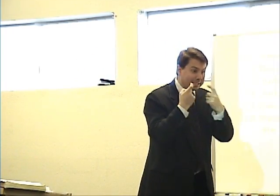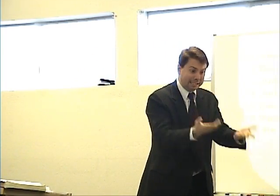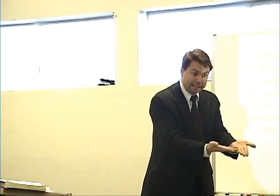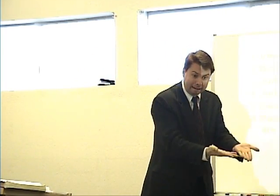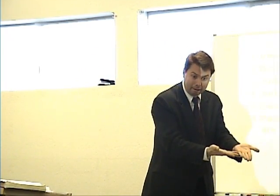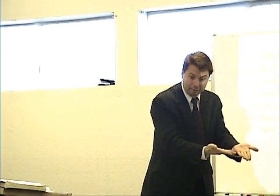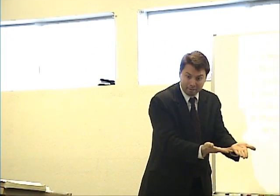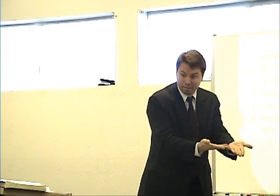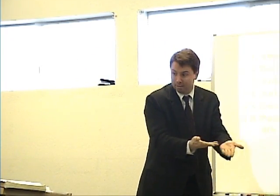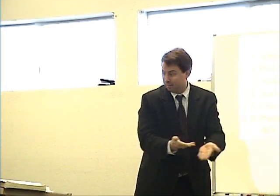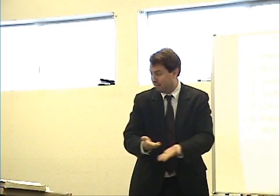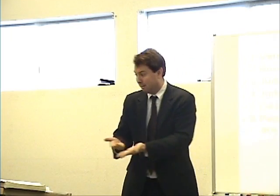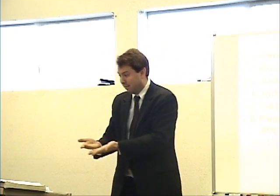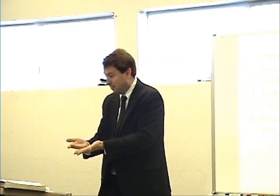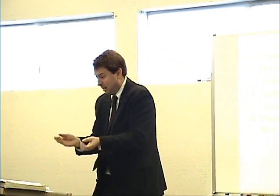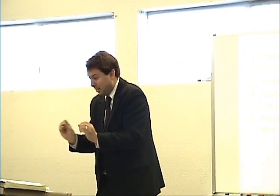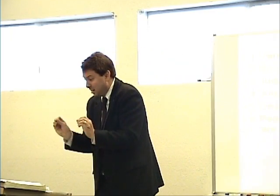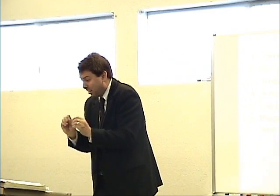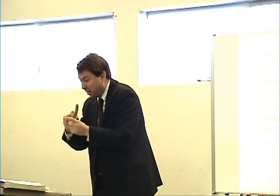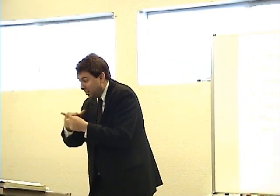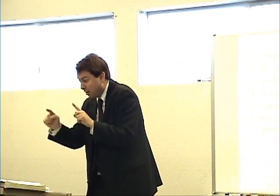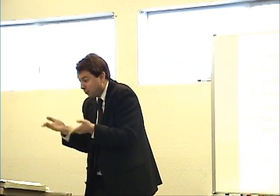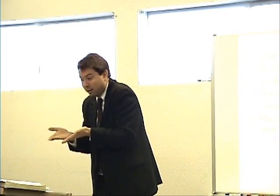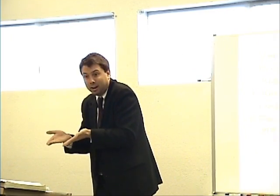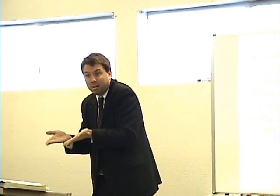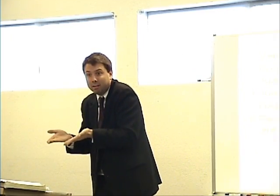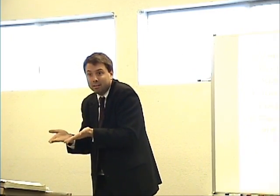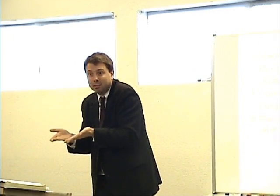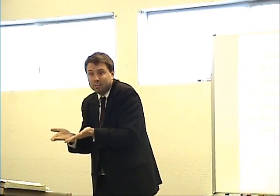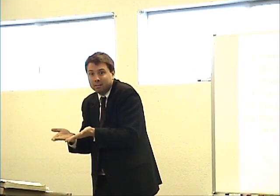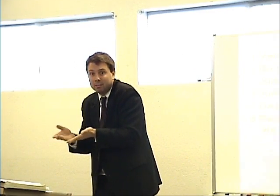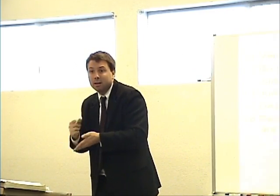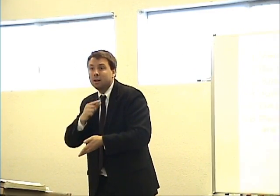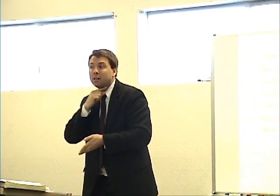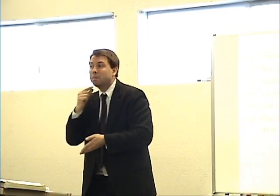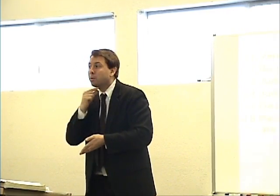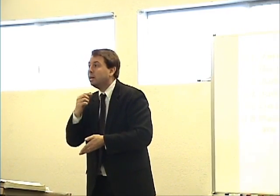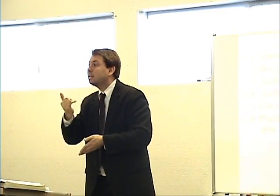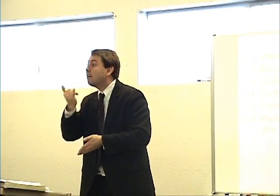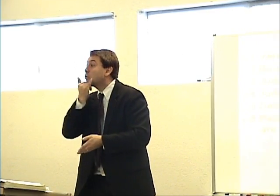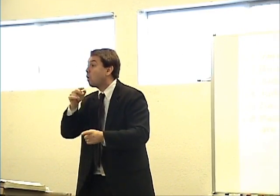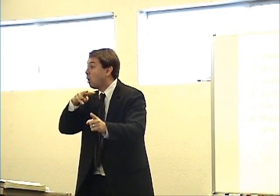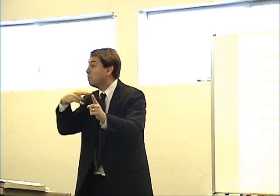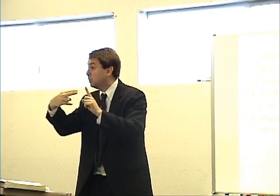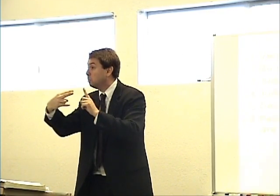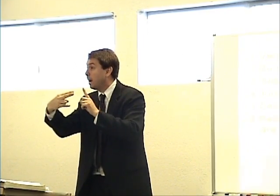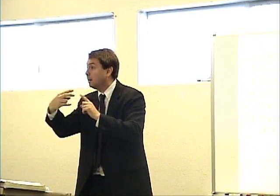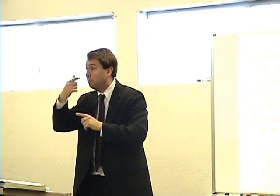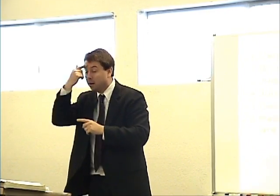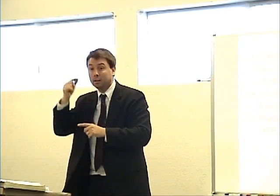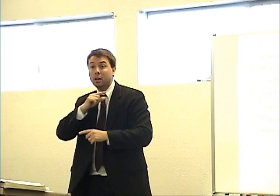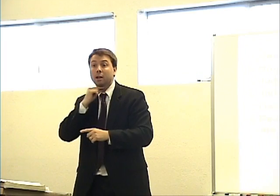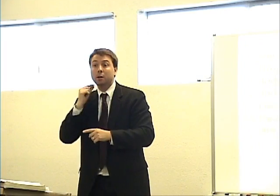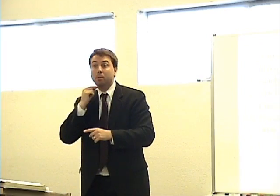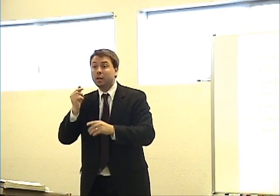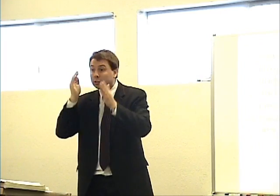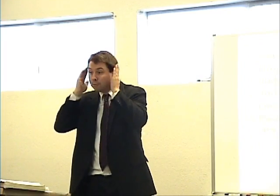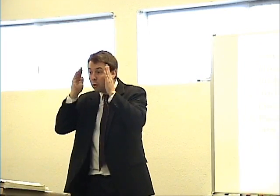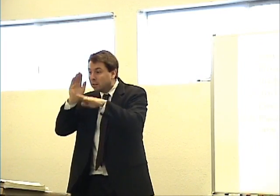sin here, it's nothing different here. The priests have a wrong perspective because the priests are focused